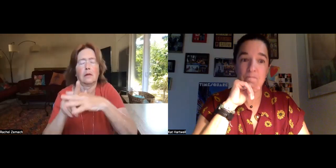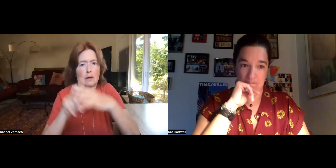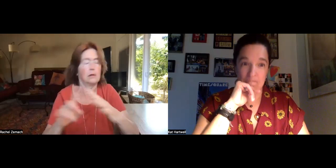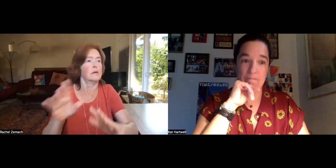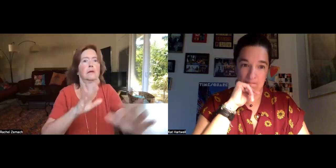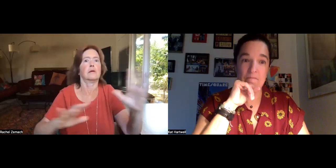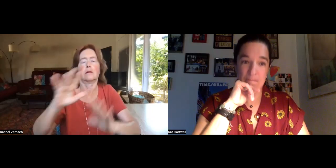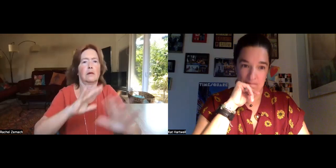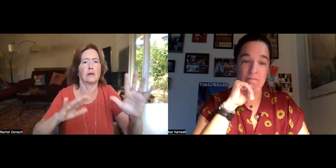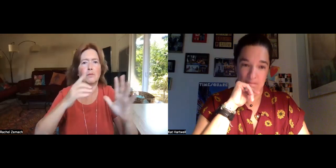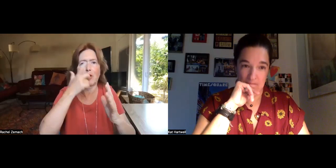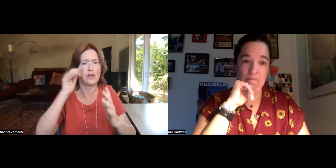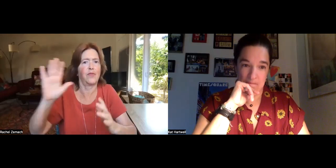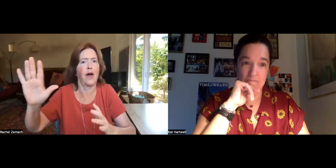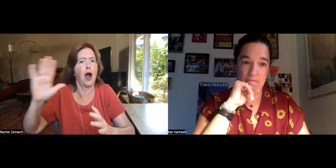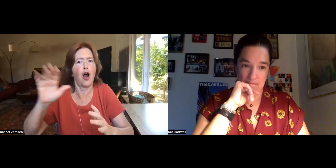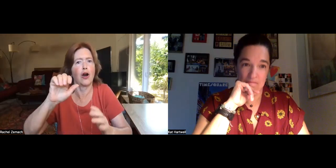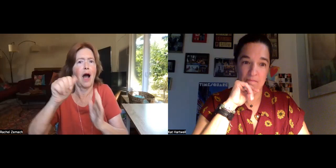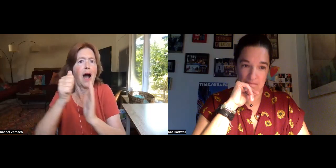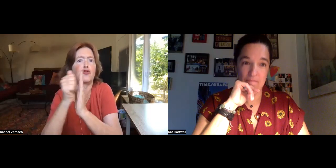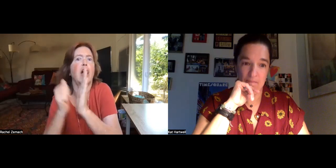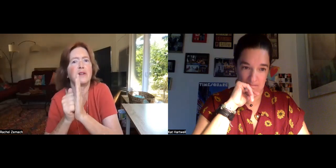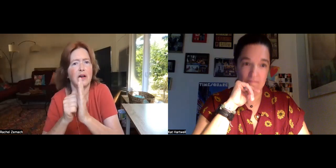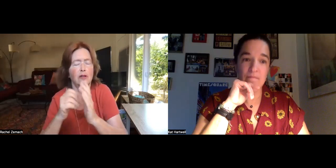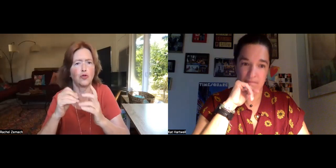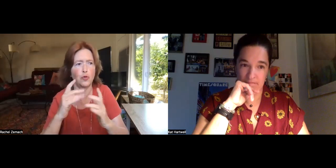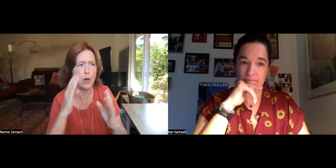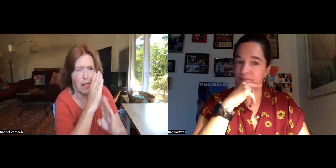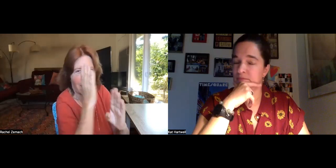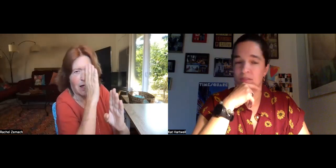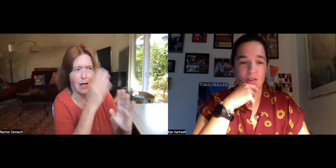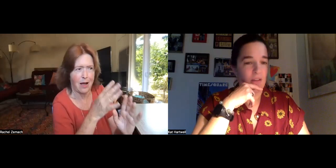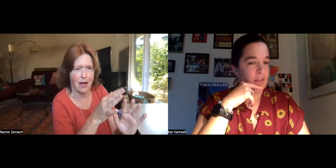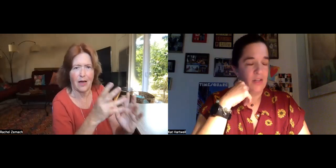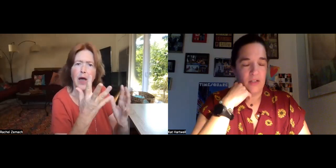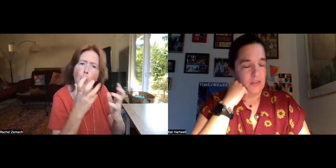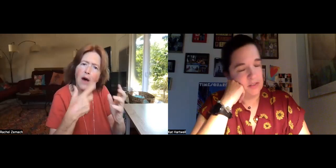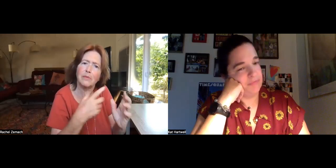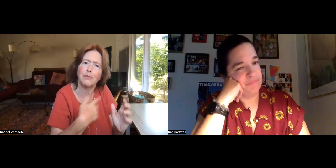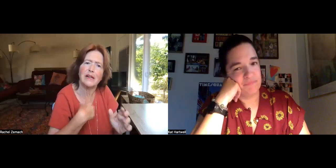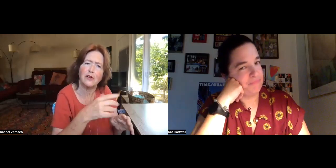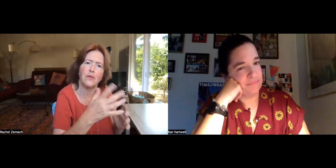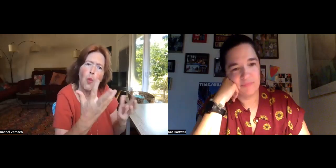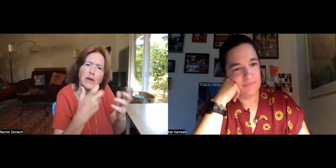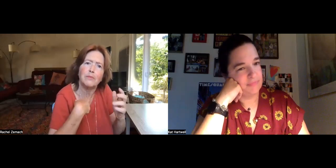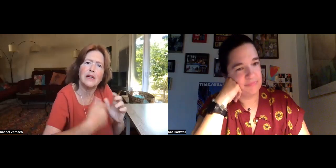Their agenda to They wanted me